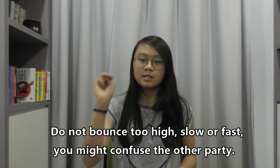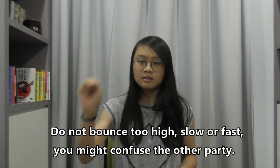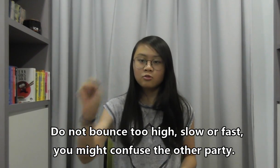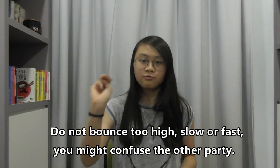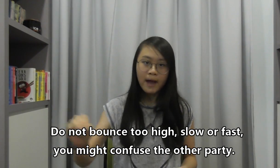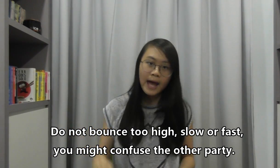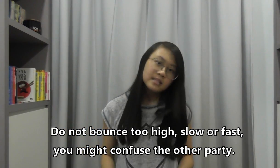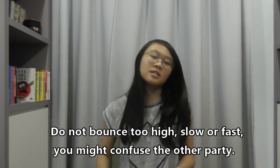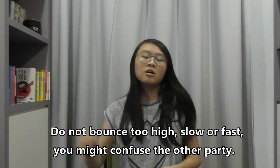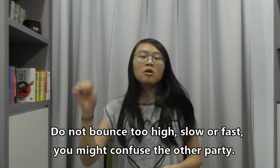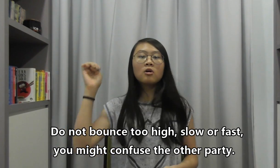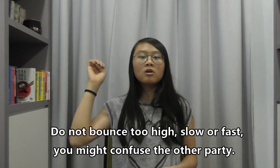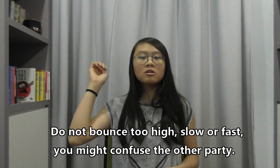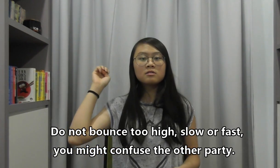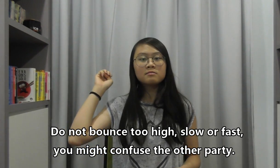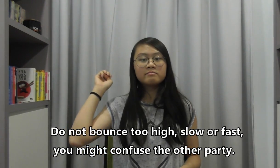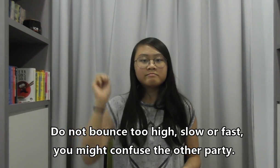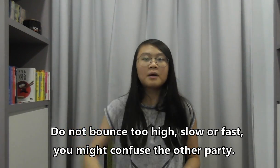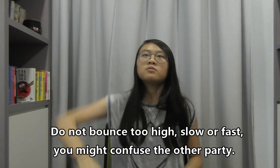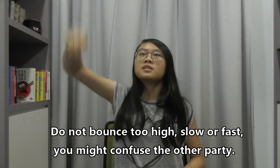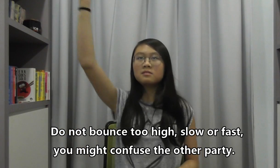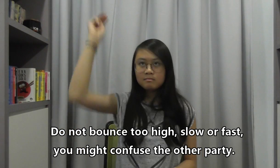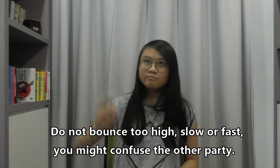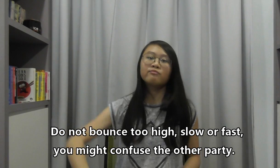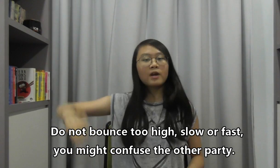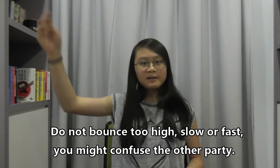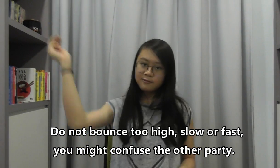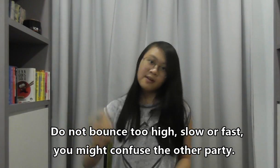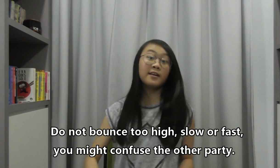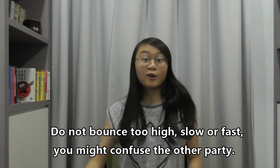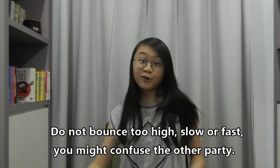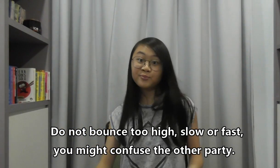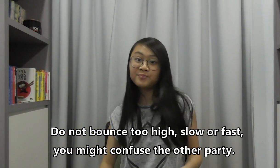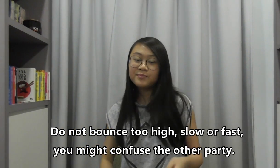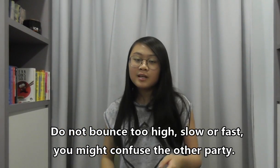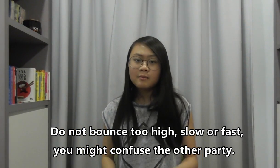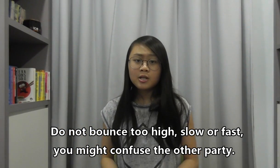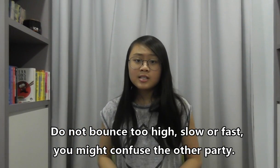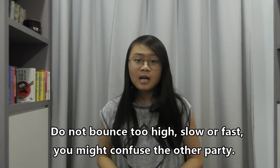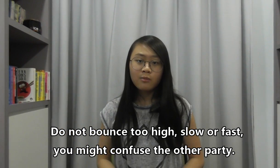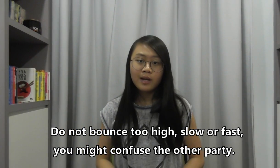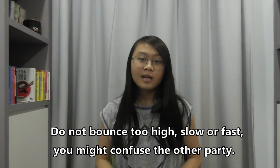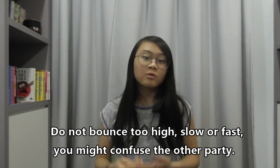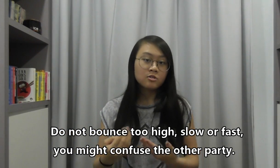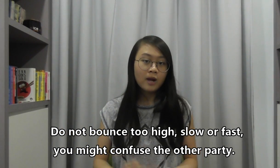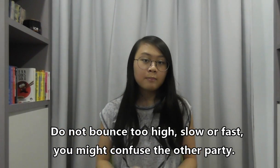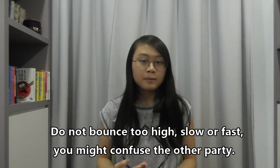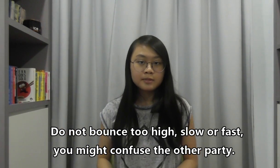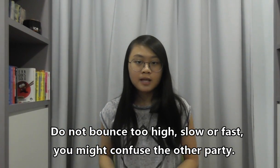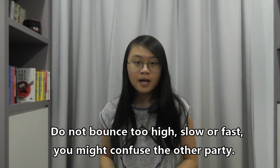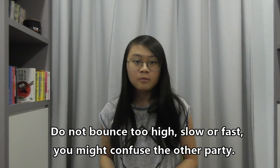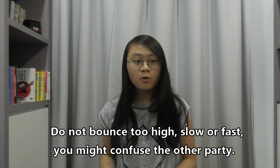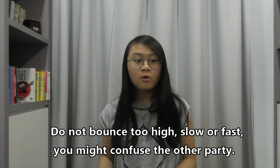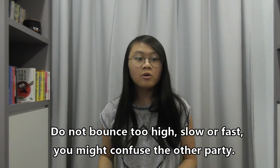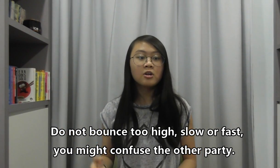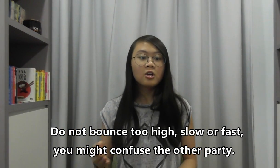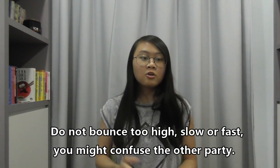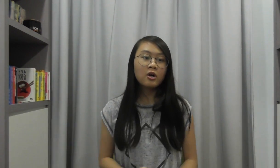it too fast, or bounce it very, very long, because that way it will drag people's time, or